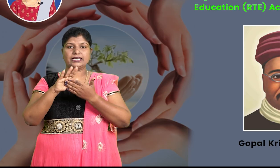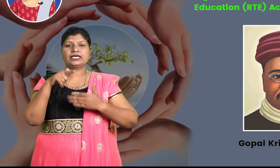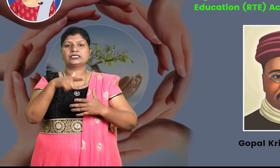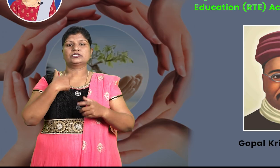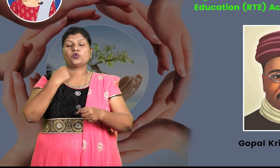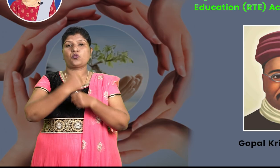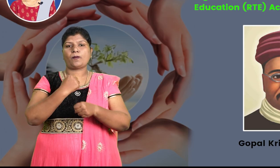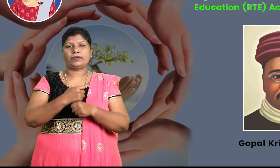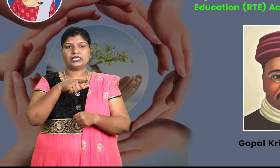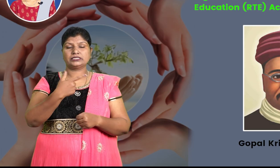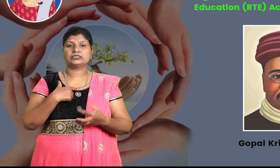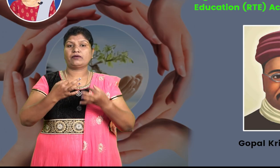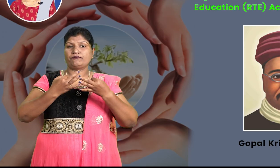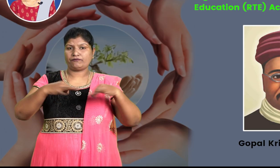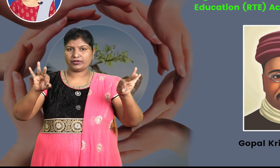free